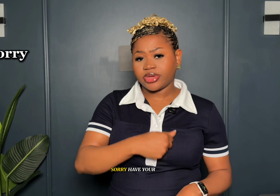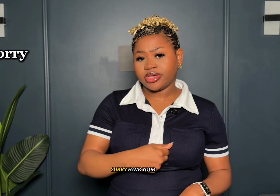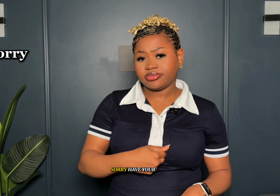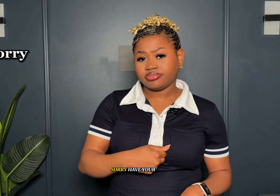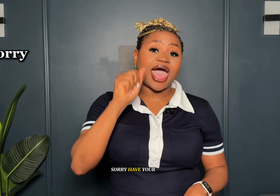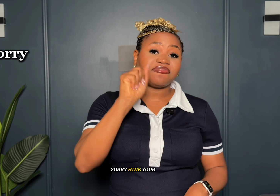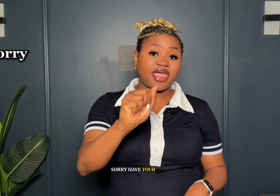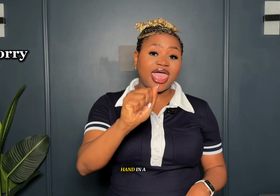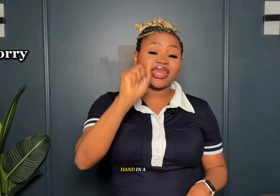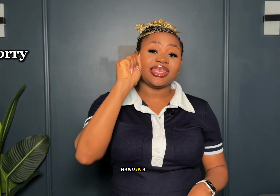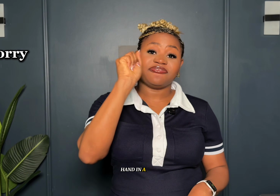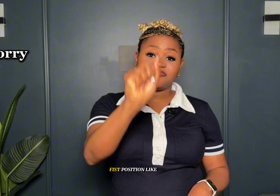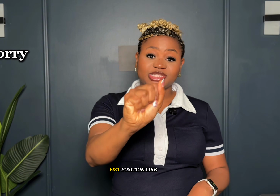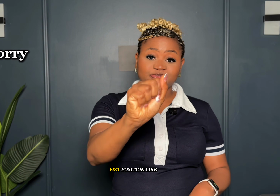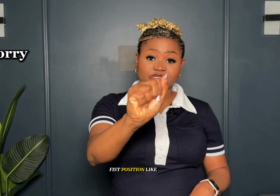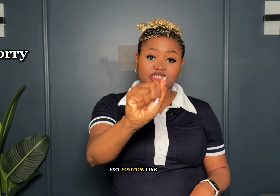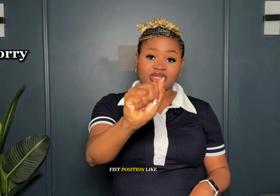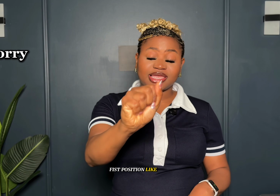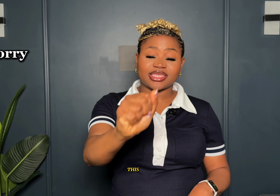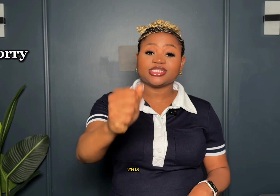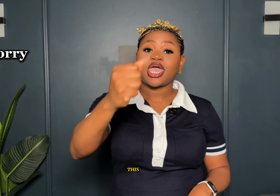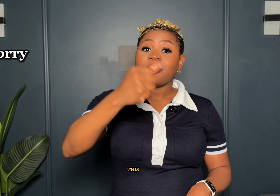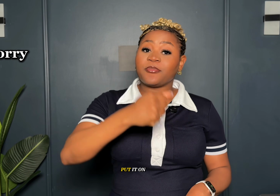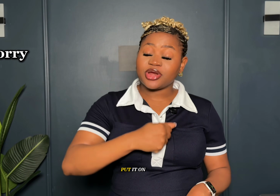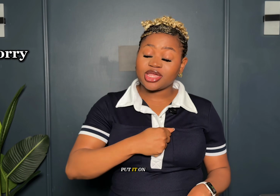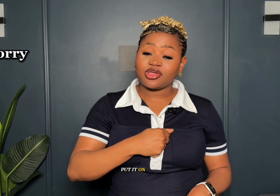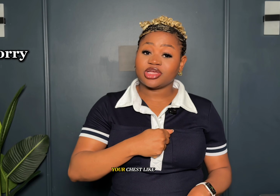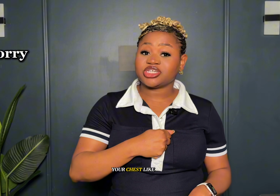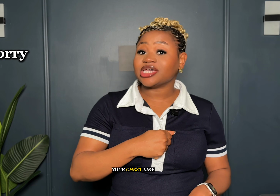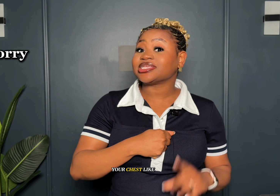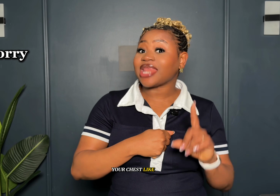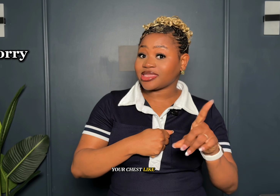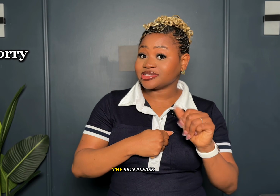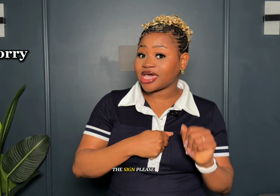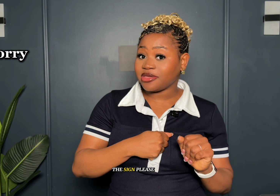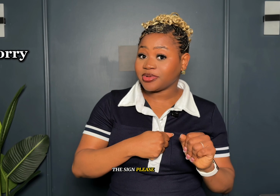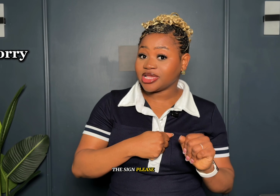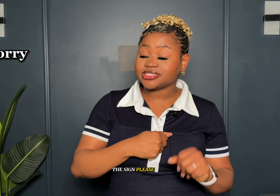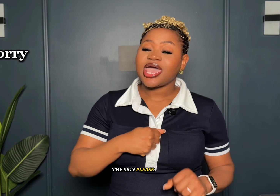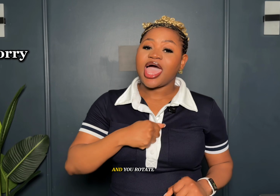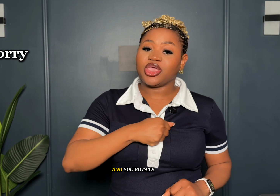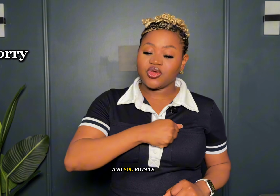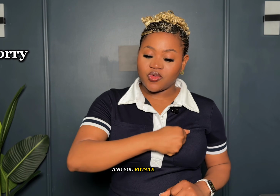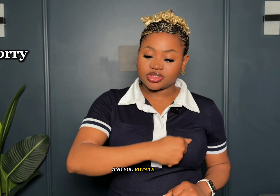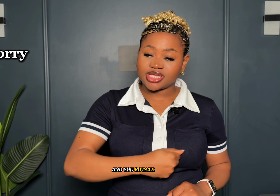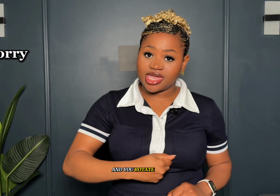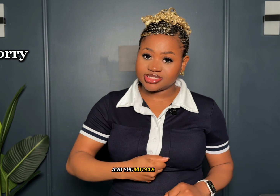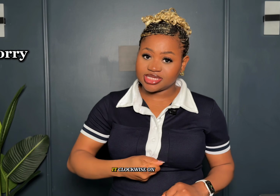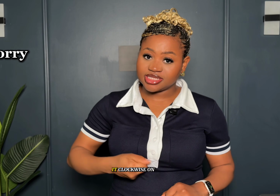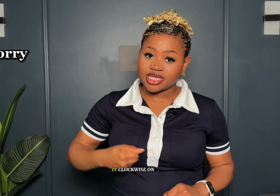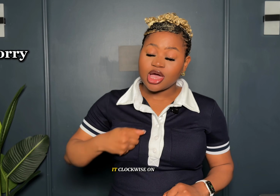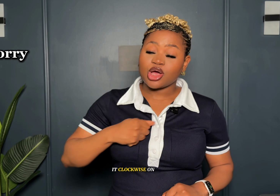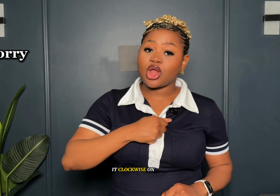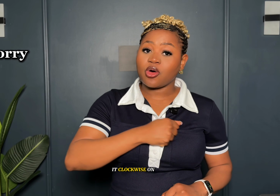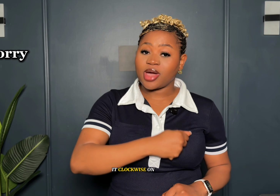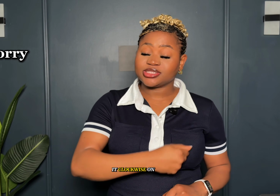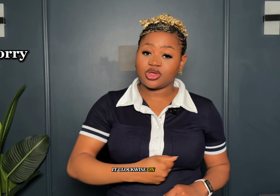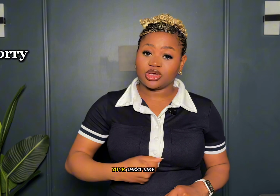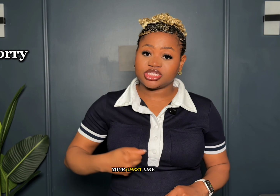Sorry. Have your hand in the fist position like this. Put it on your chest like the sign, please. And you rotate it clockwise on your chest